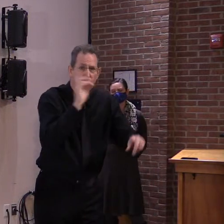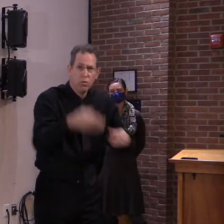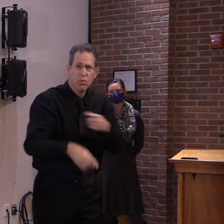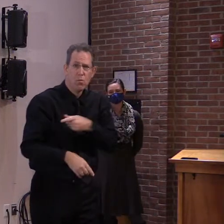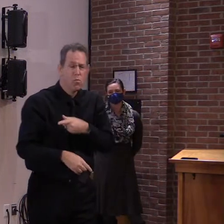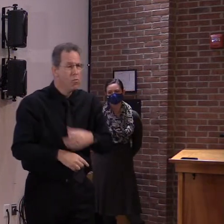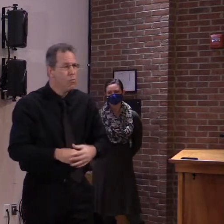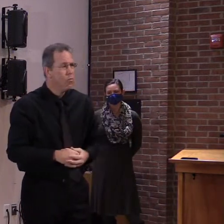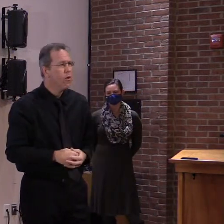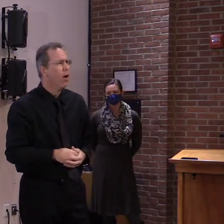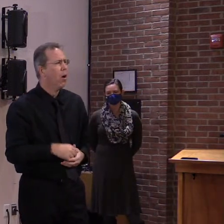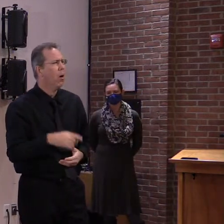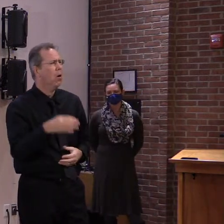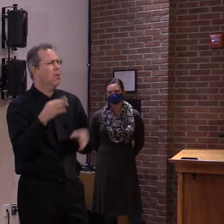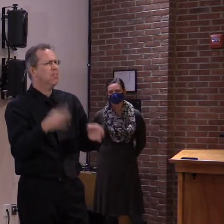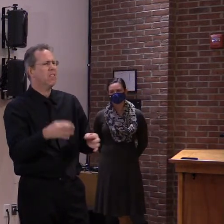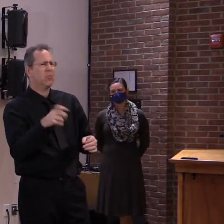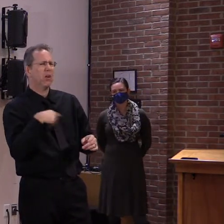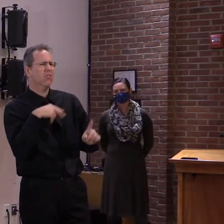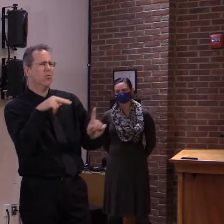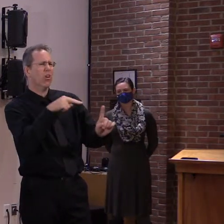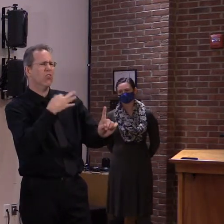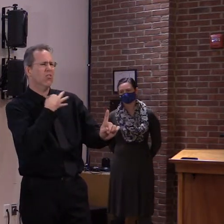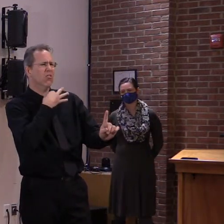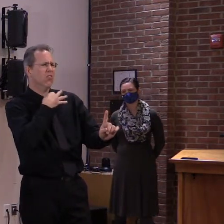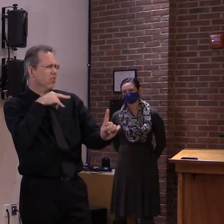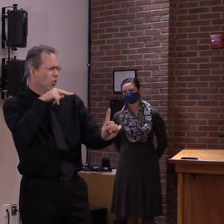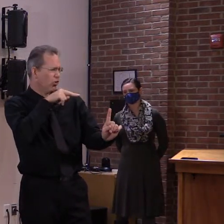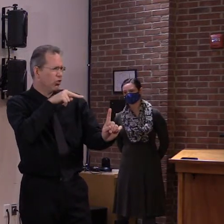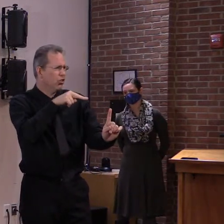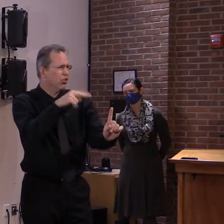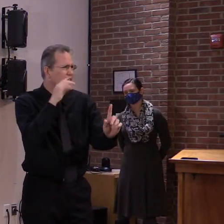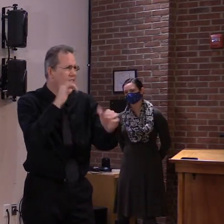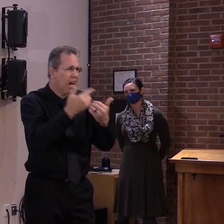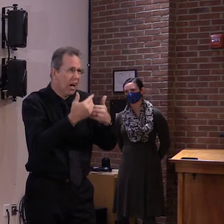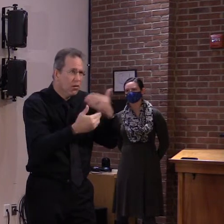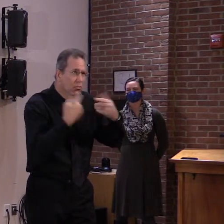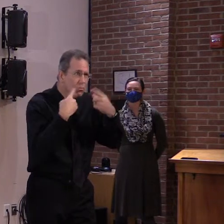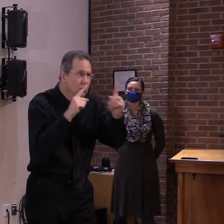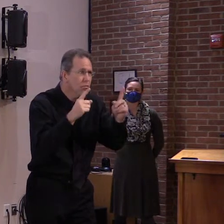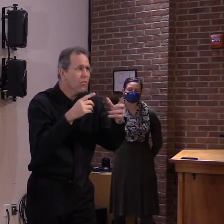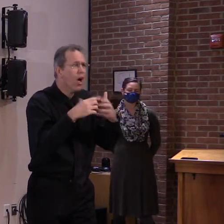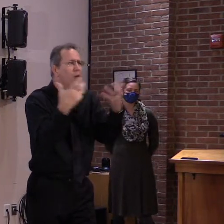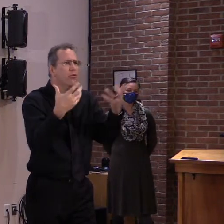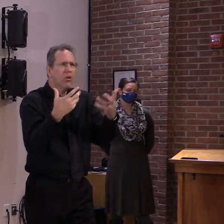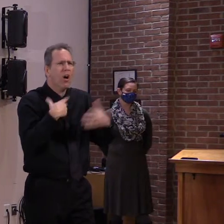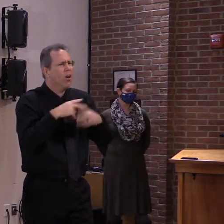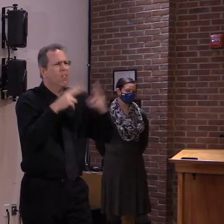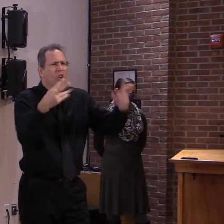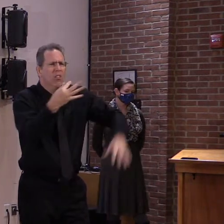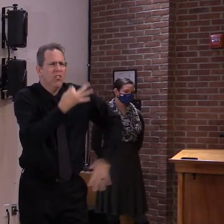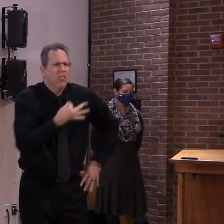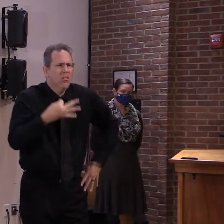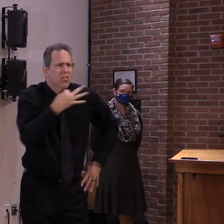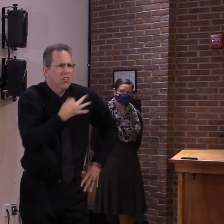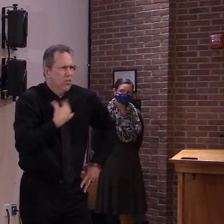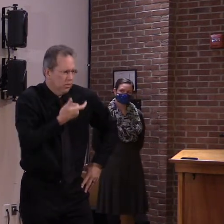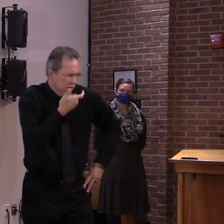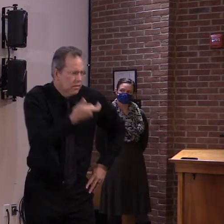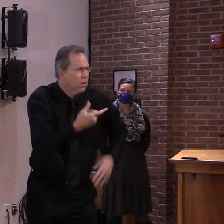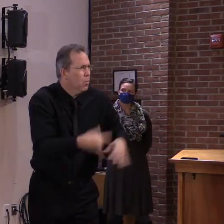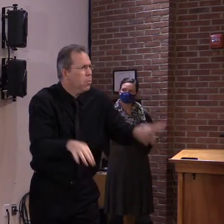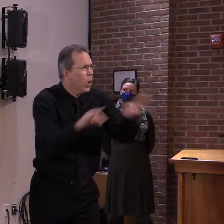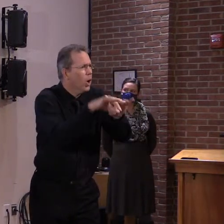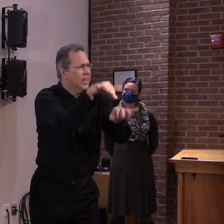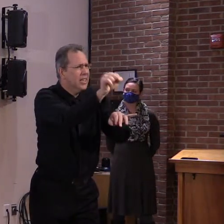as well, because we're going to have so many different platforms with different vaccines as well. It's going to be imperative that we collect the